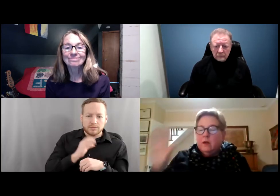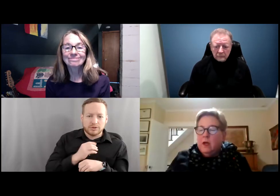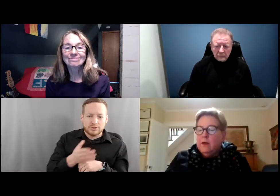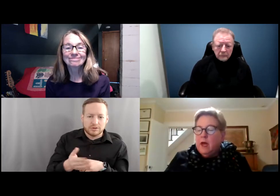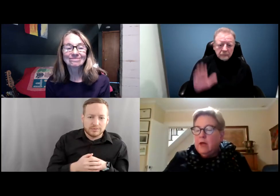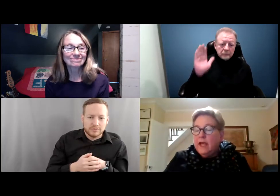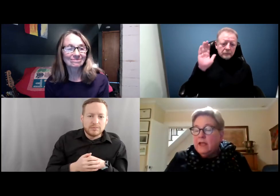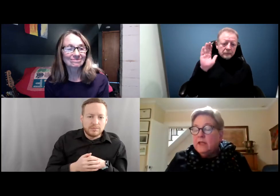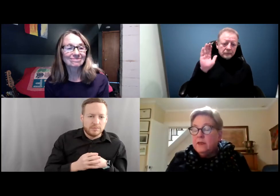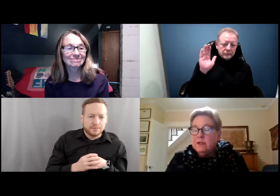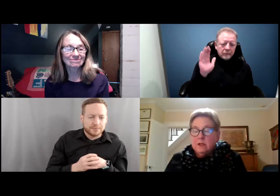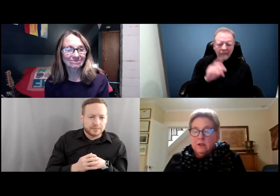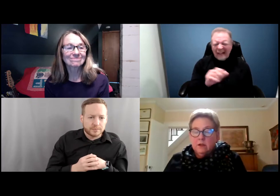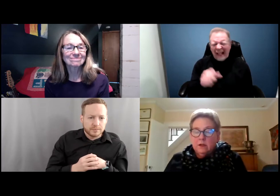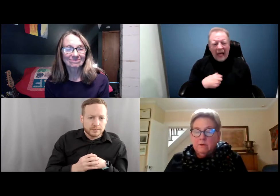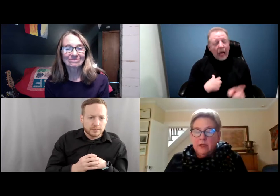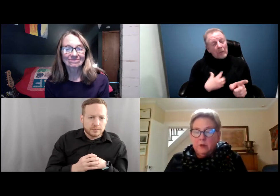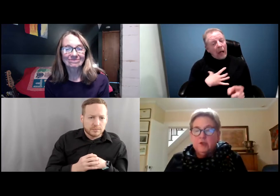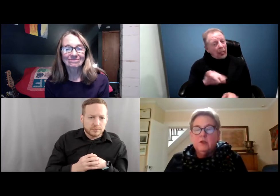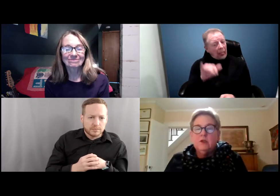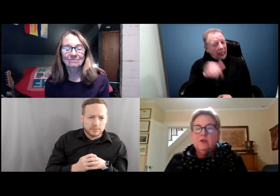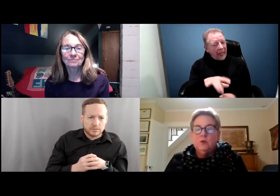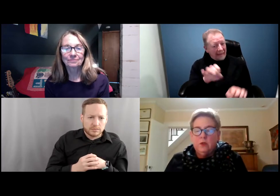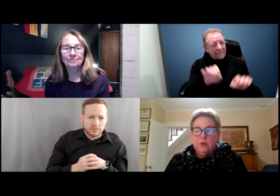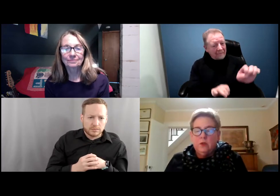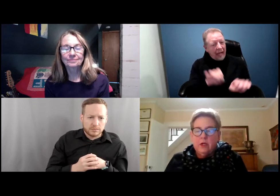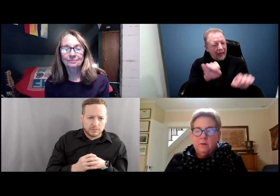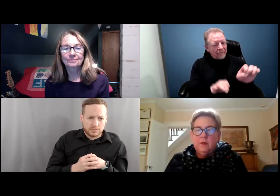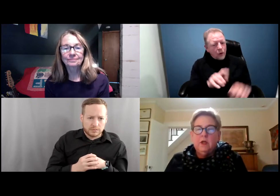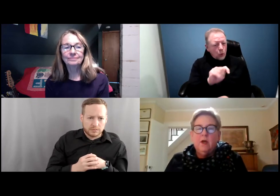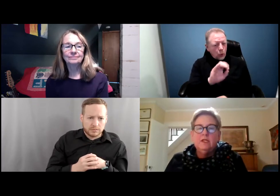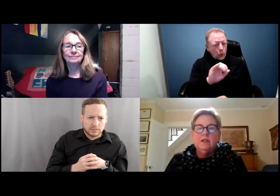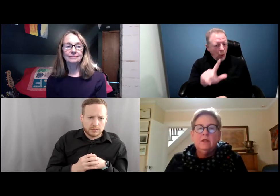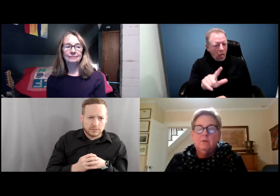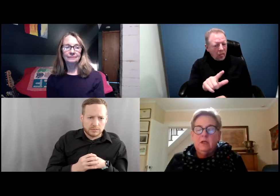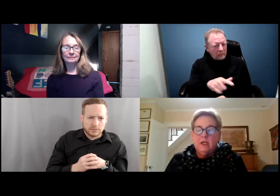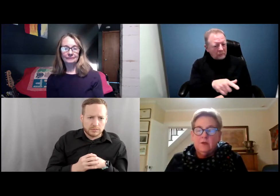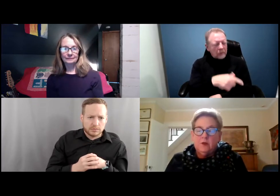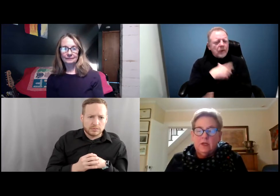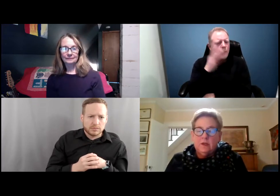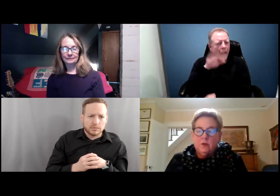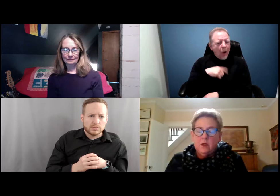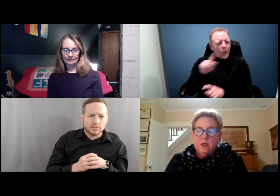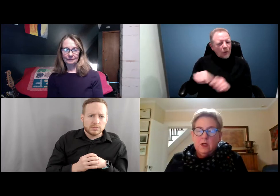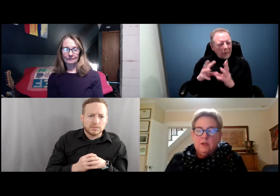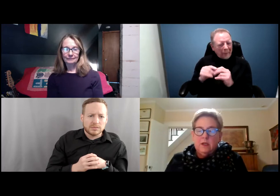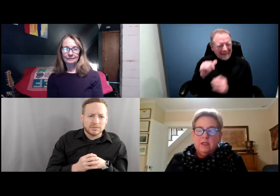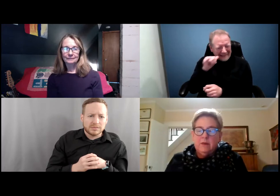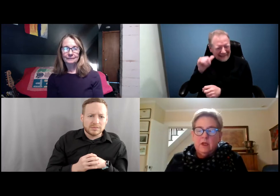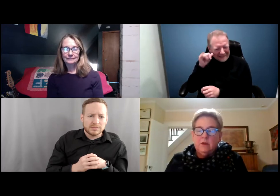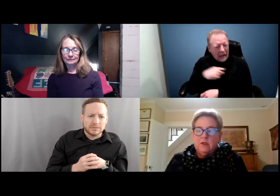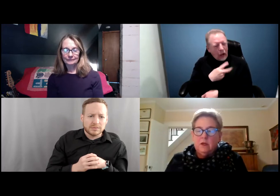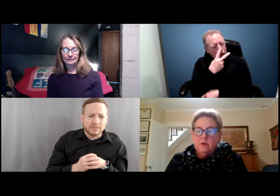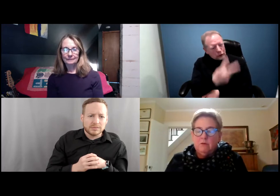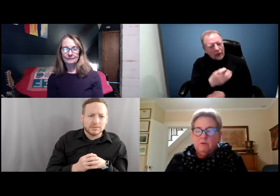So I like this evaluation tool. I was at the meeting yesterday, so I saw some